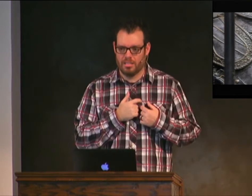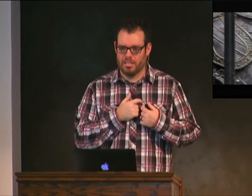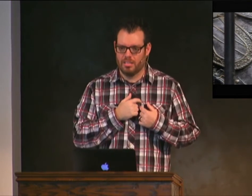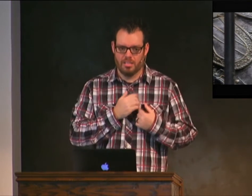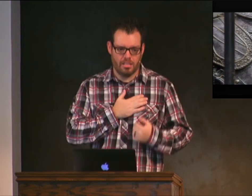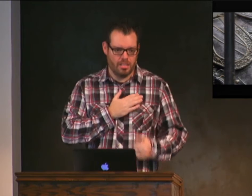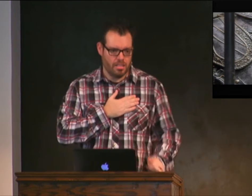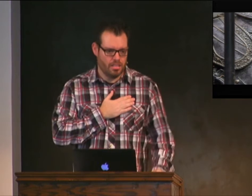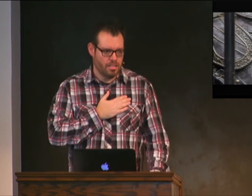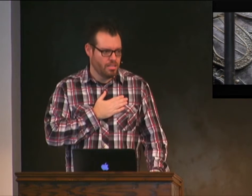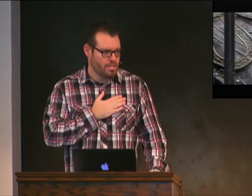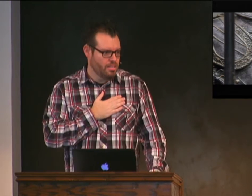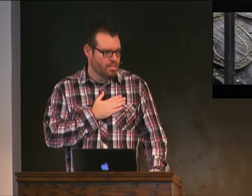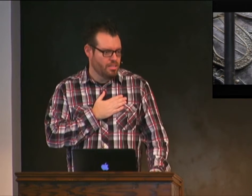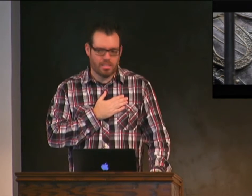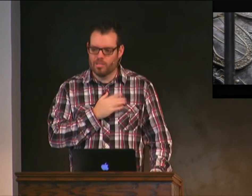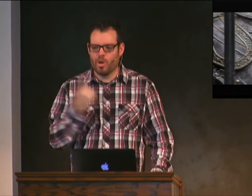heart.